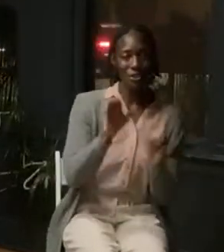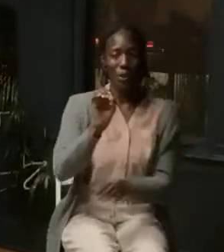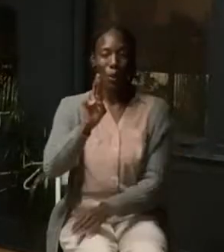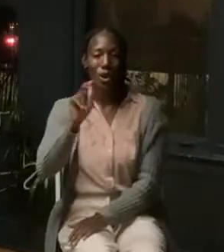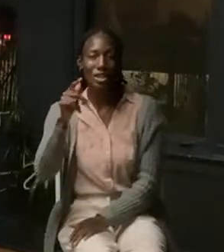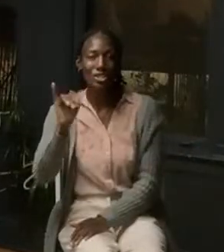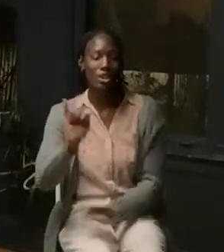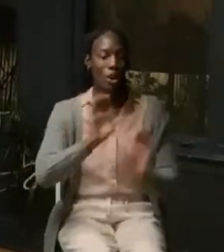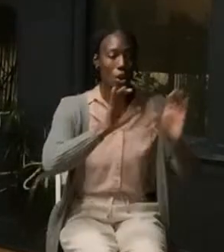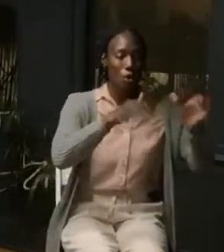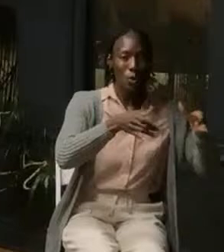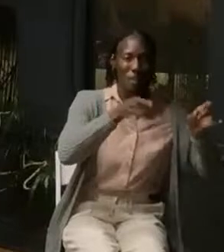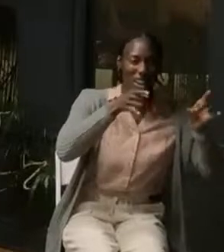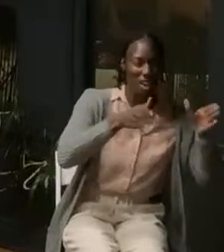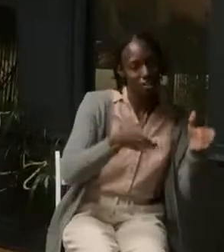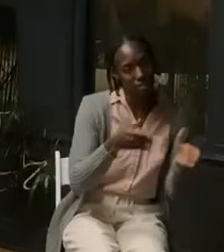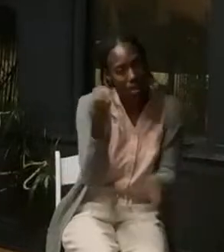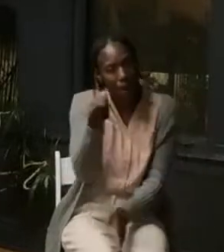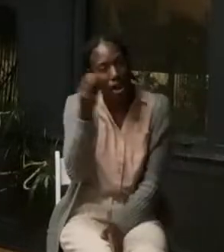is a Monday.